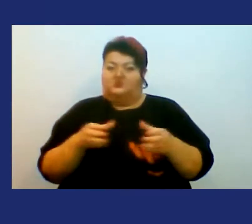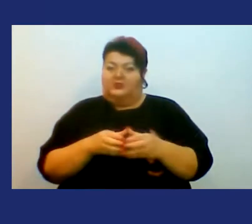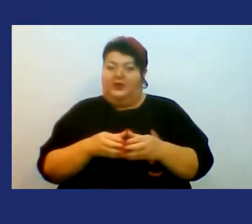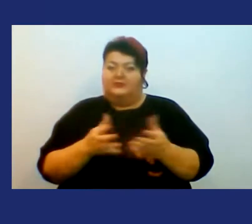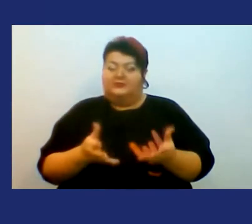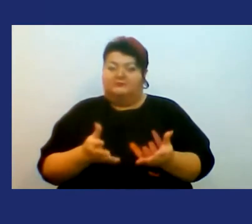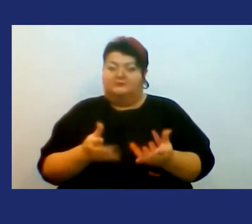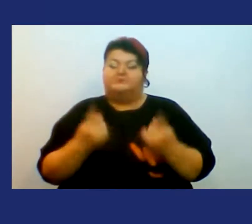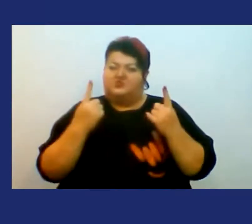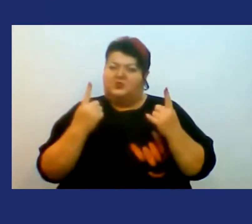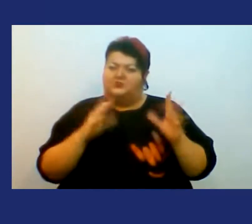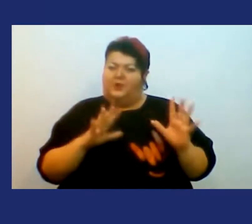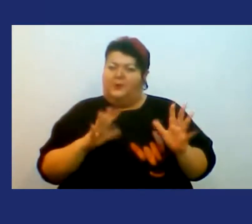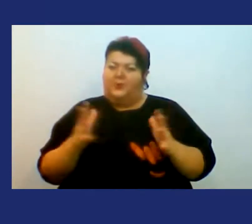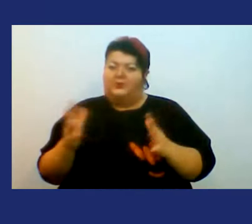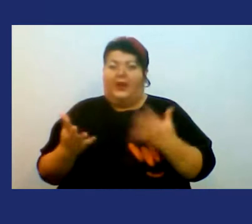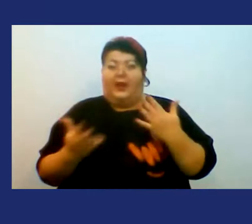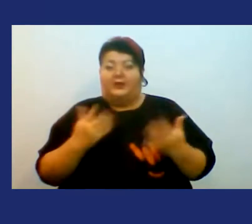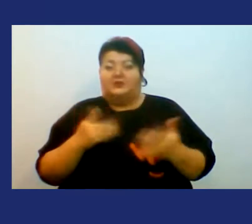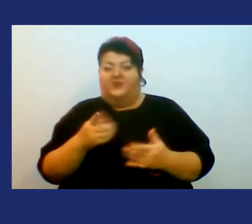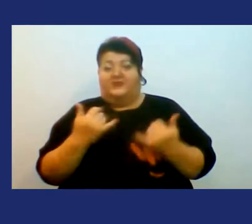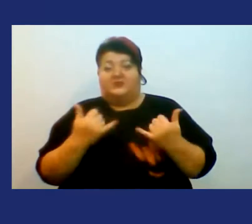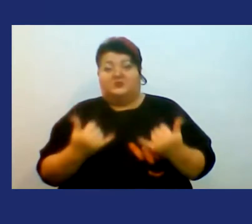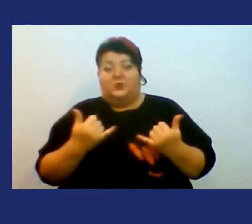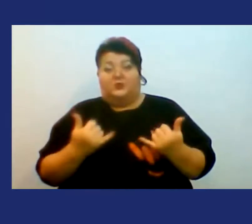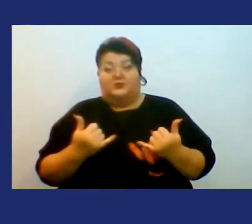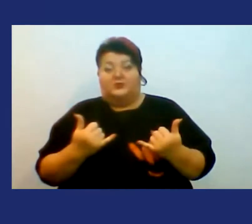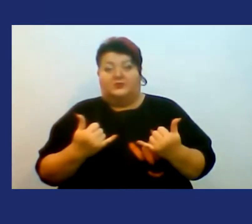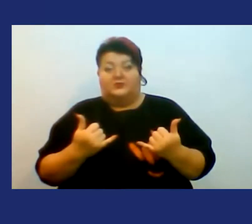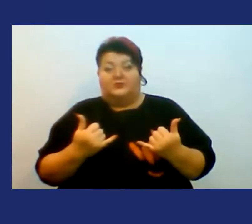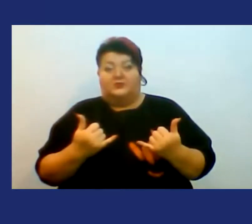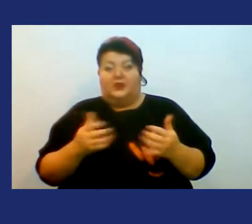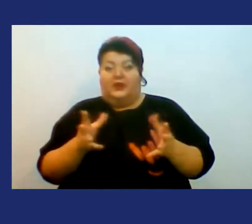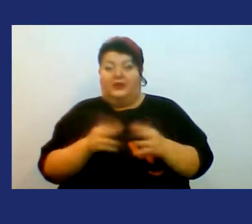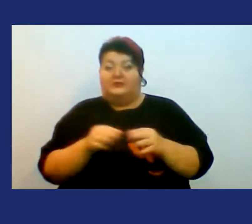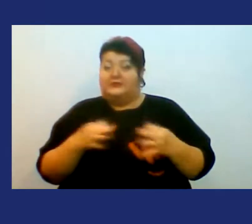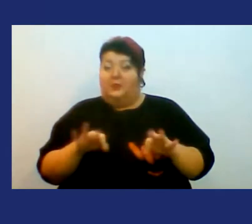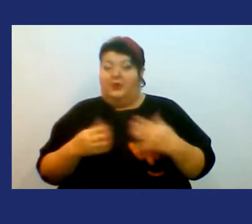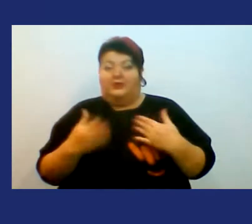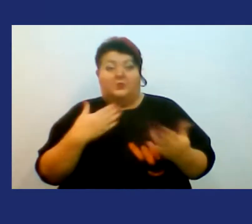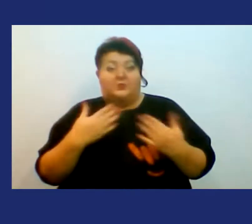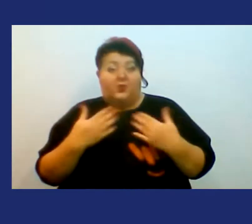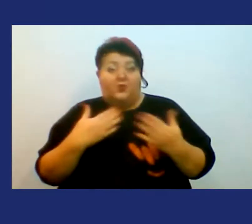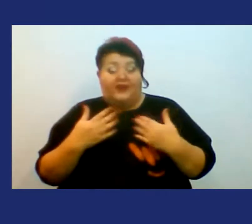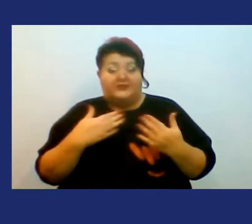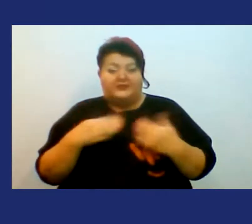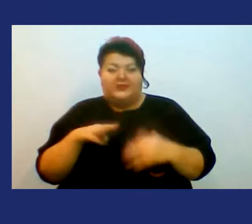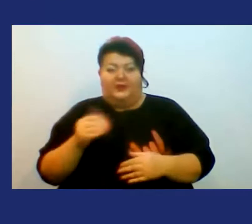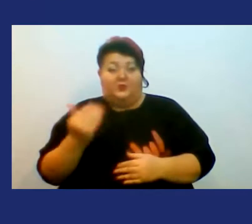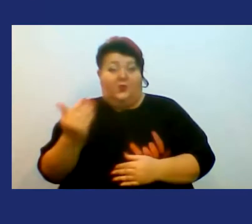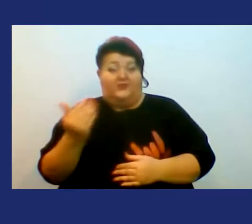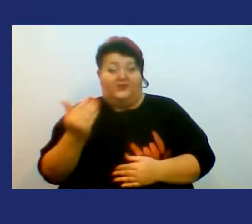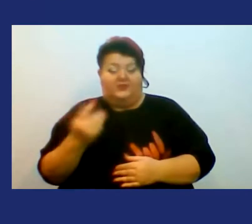to Democrats today and then in previous days, you might hear them talking about watching Arizona flip